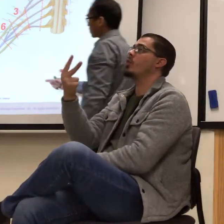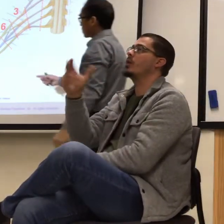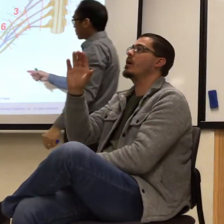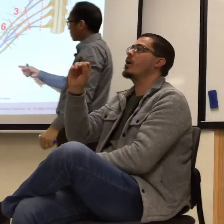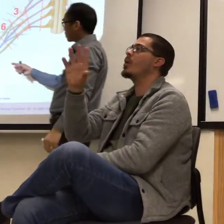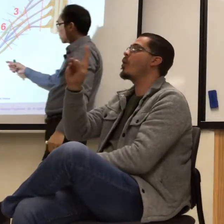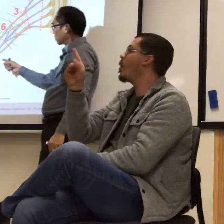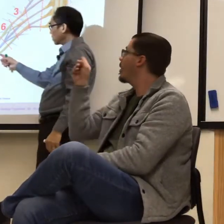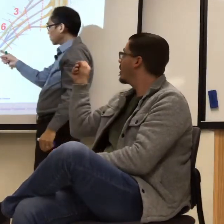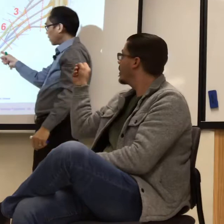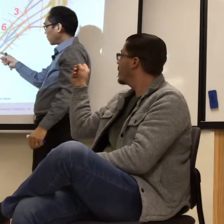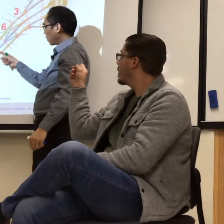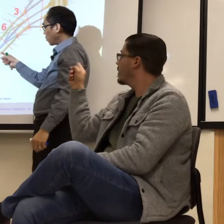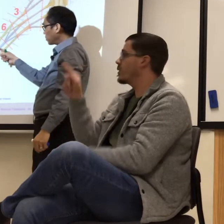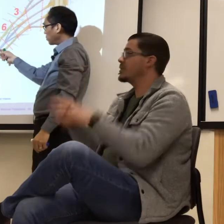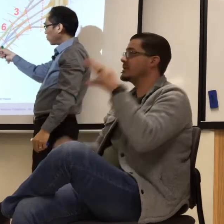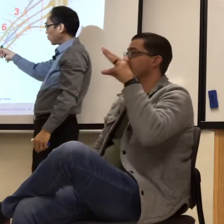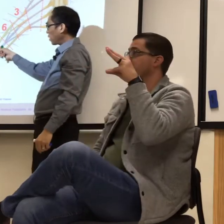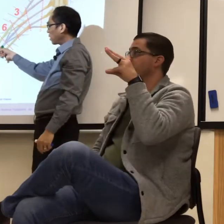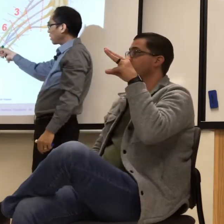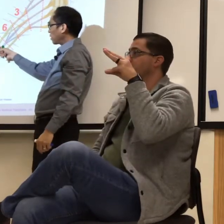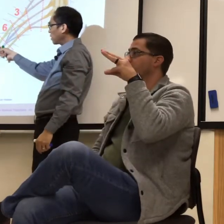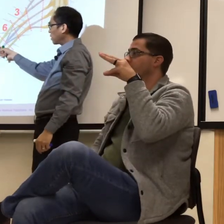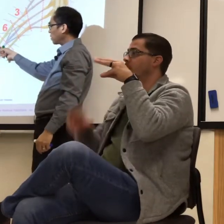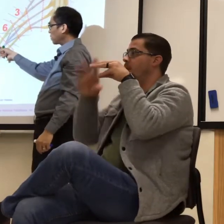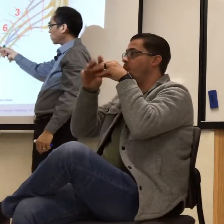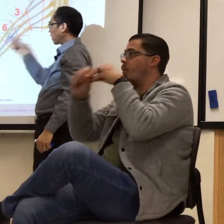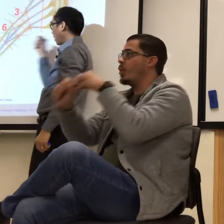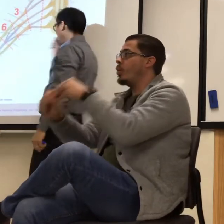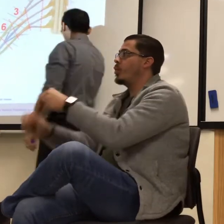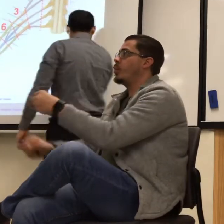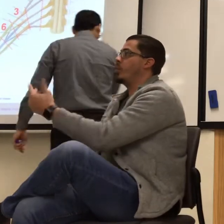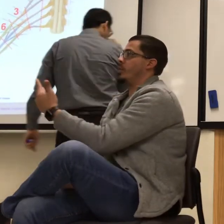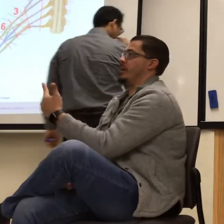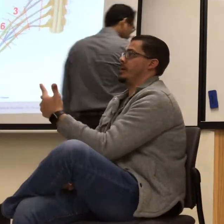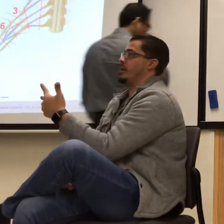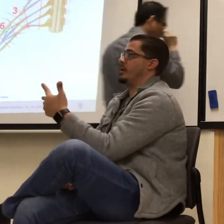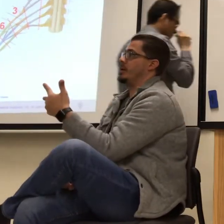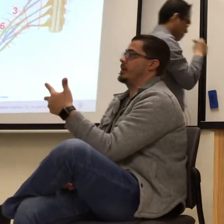chords right there, one, two, three. Okay,